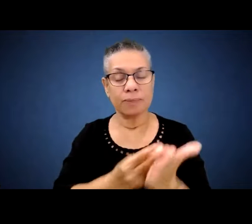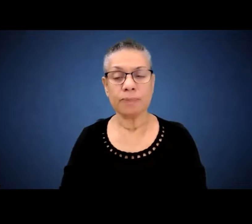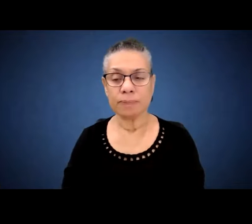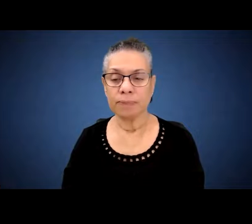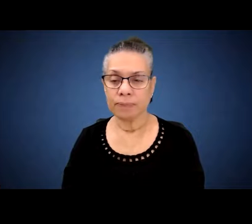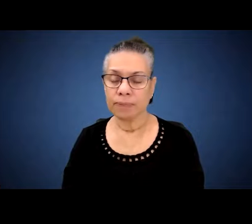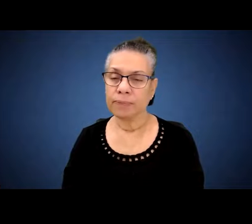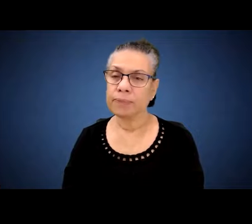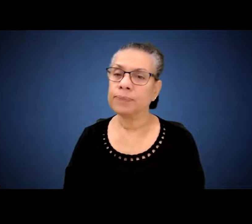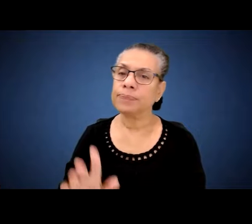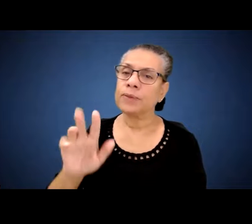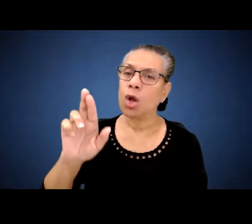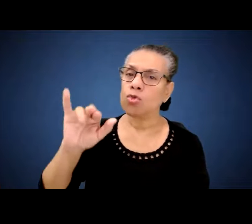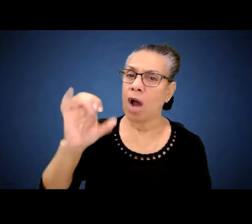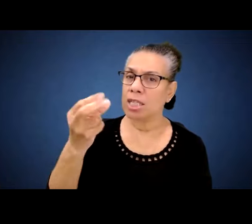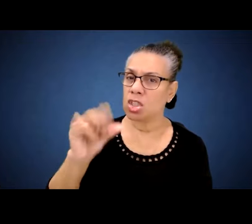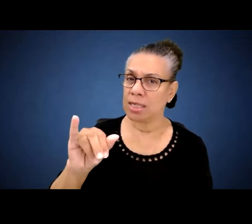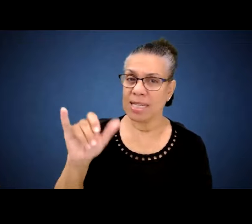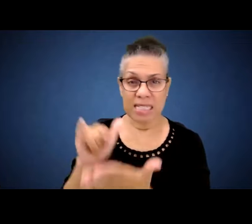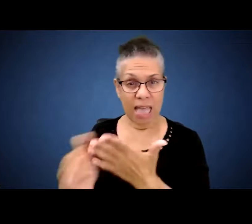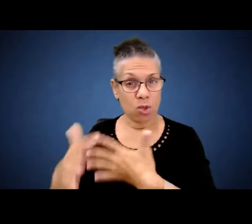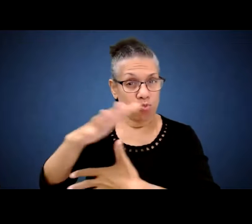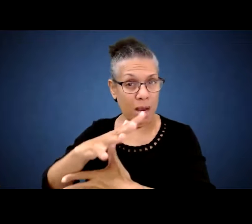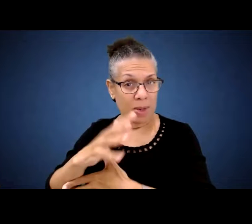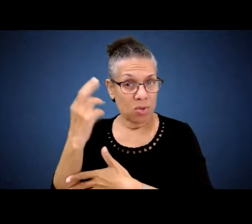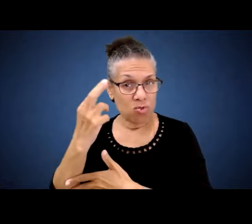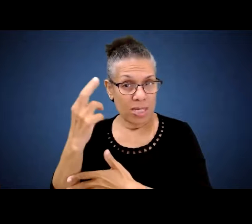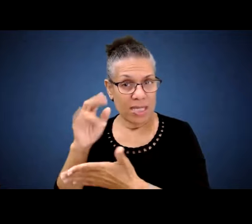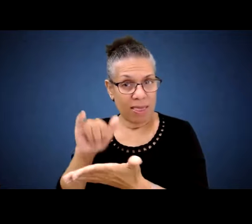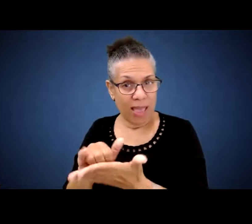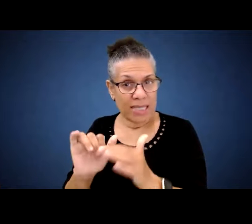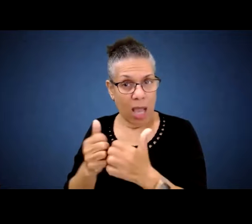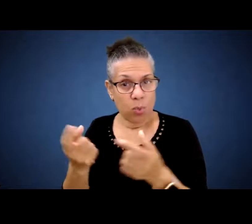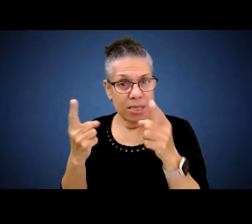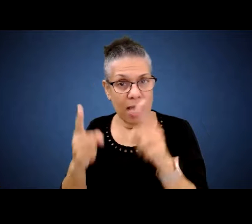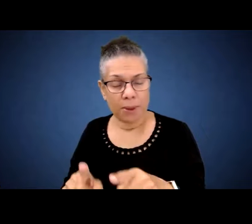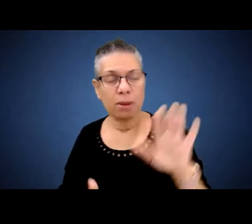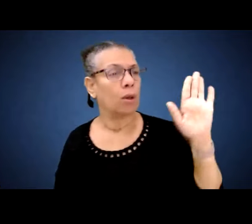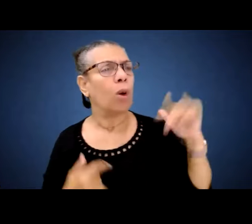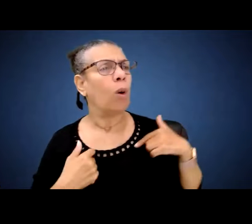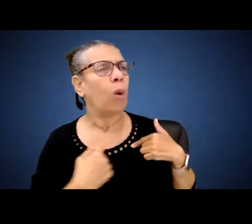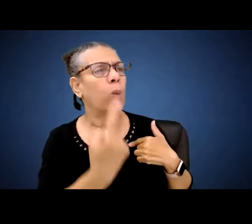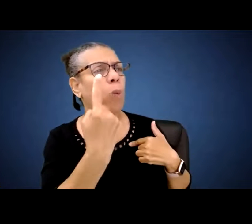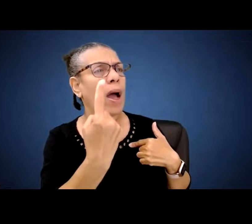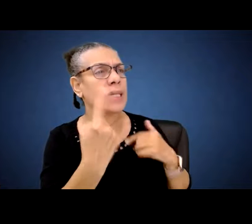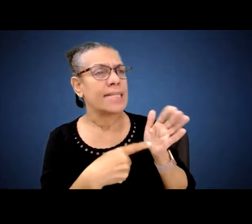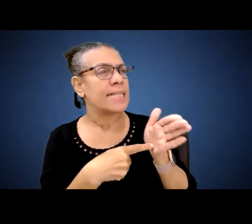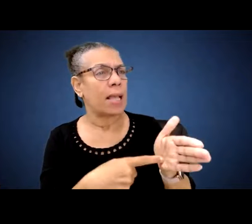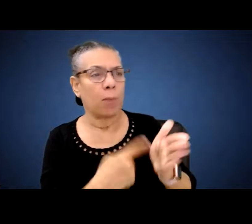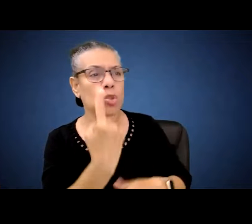And is that the main way that that's happening out west? That was just one. That was just one example.